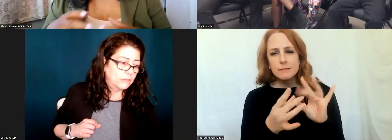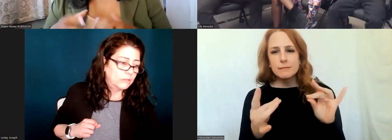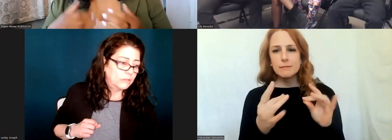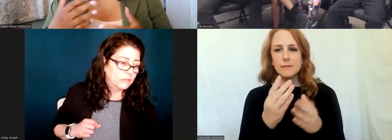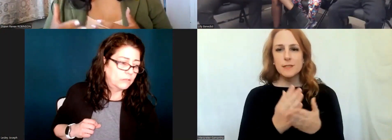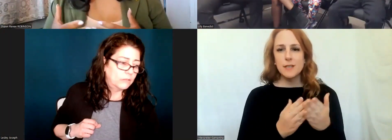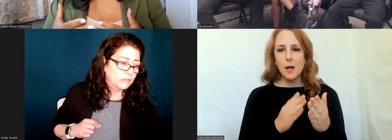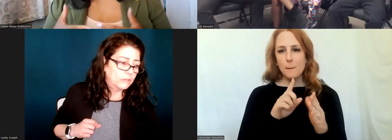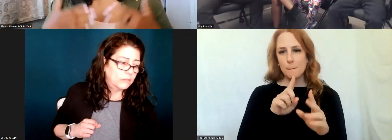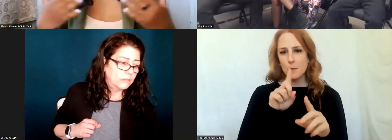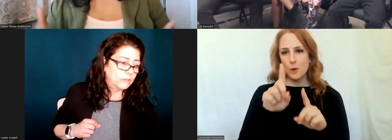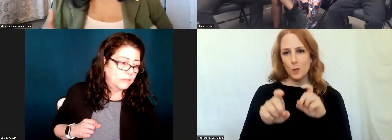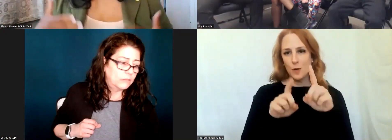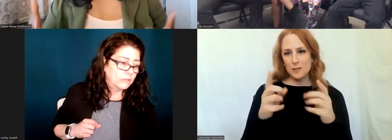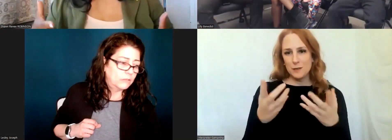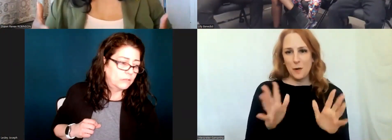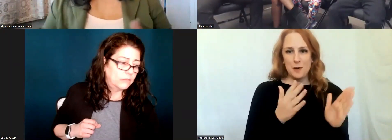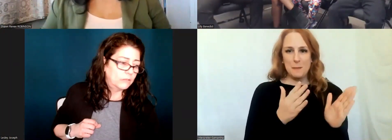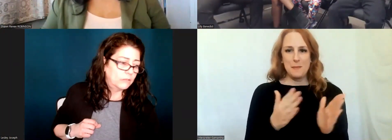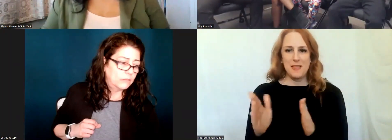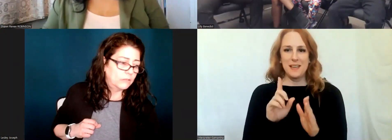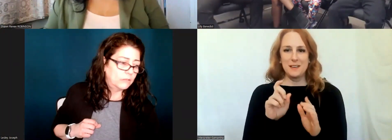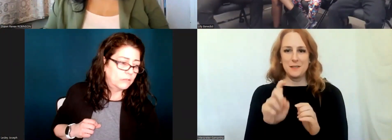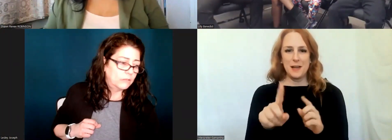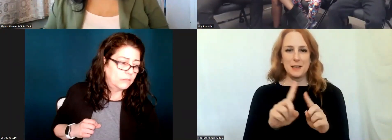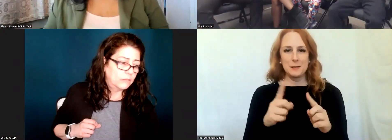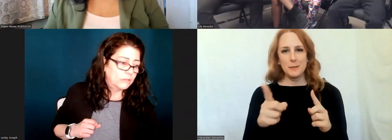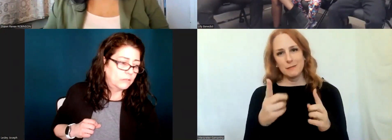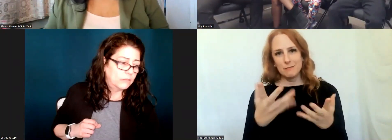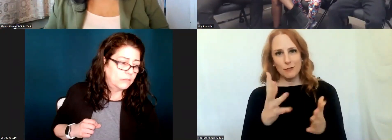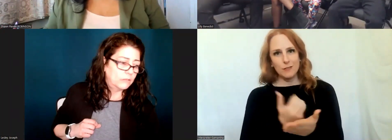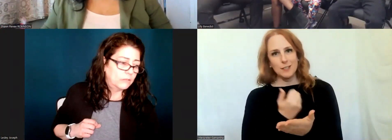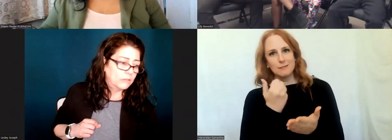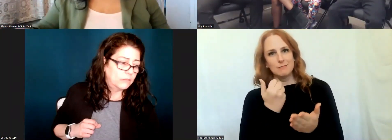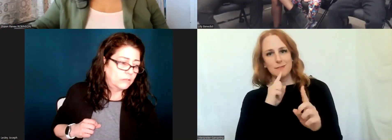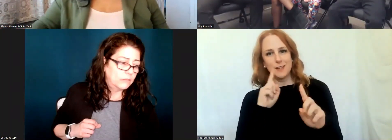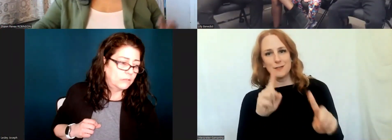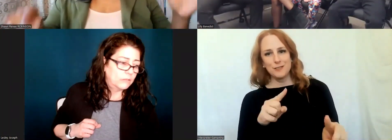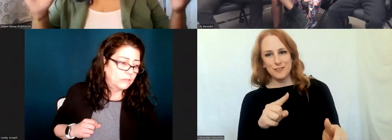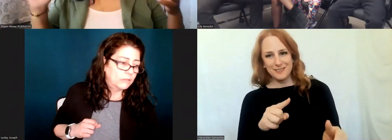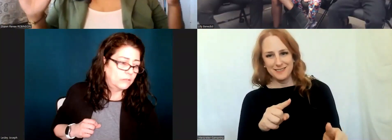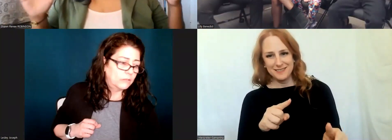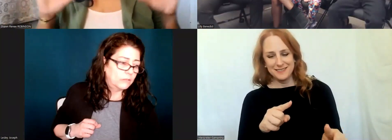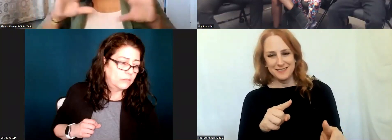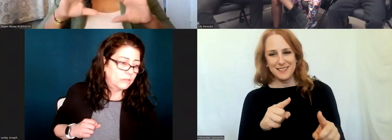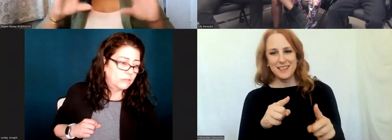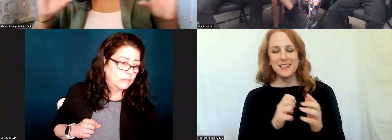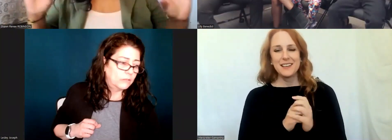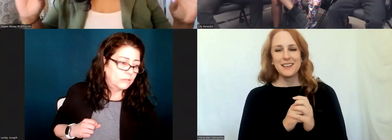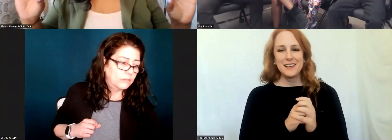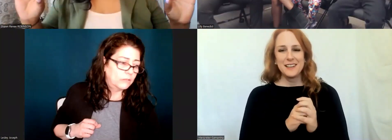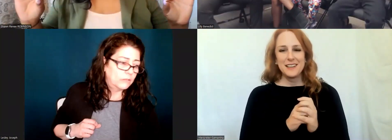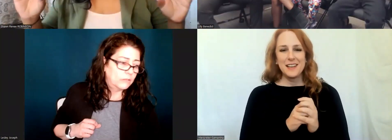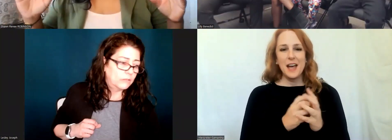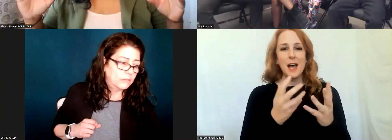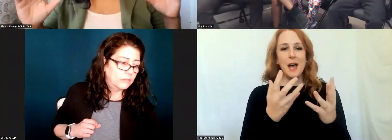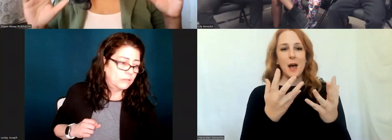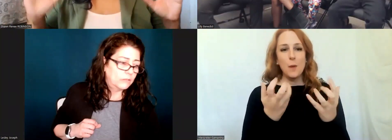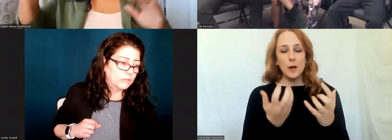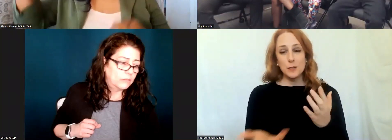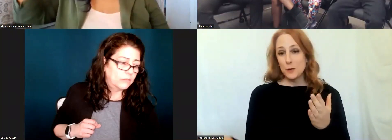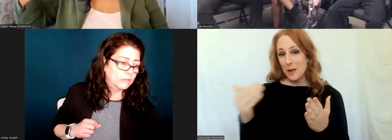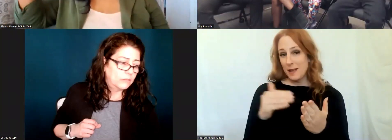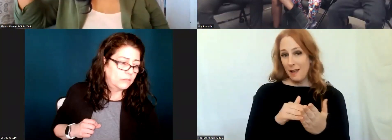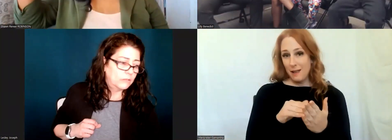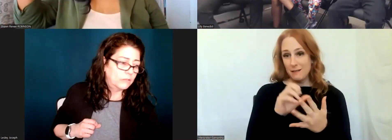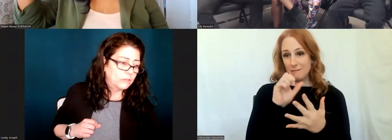questions that we were going to ask during our during the webinar. So I want to go through it again, and I